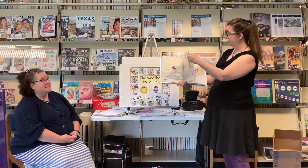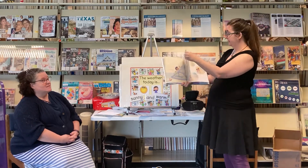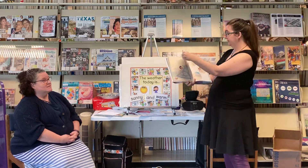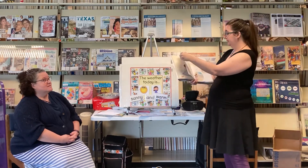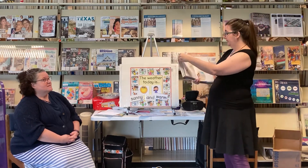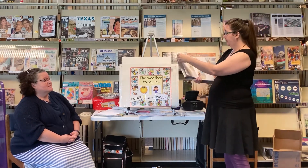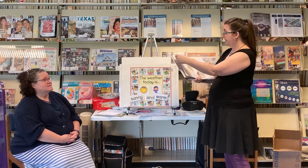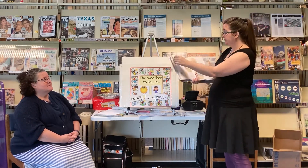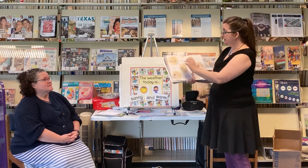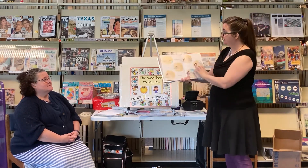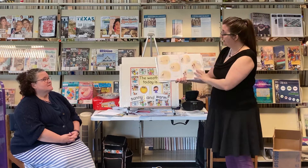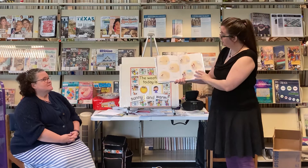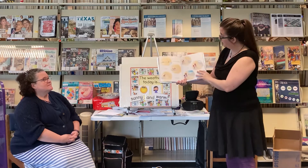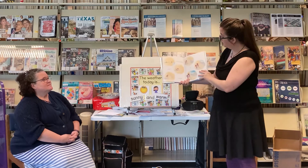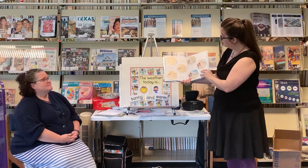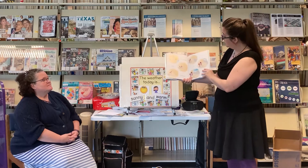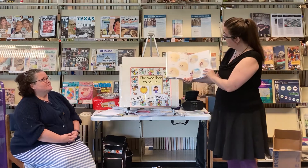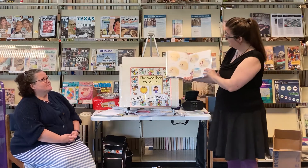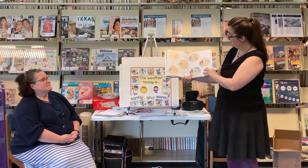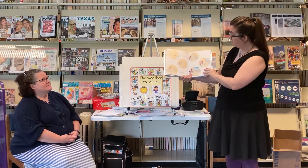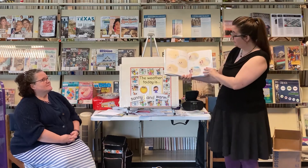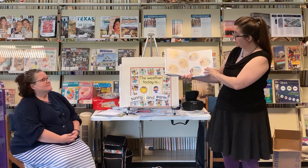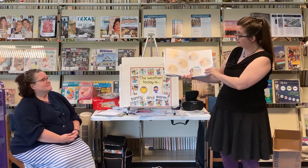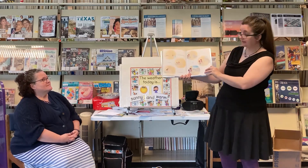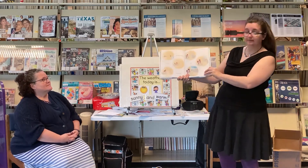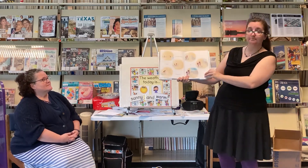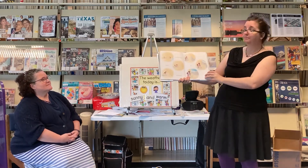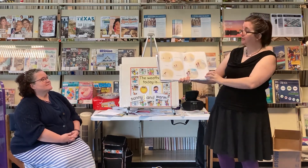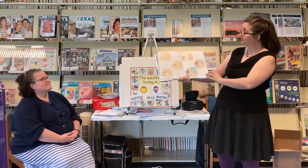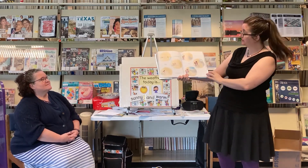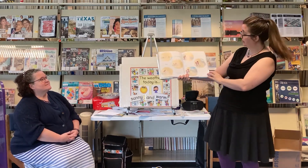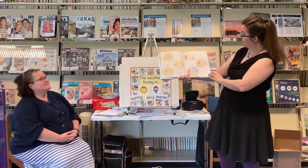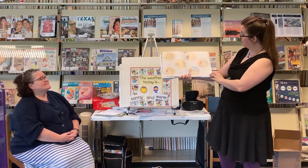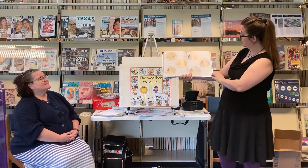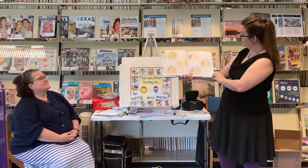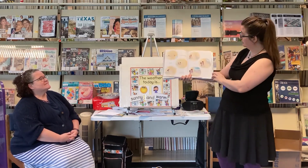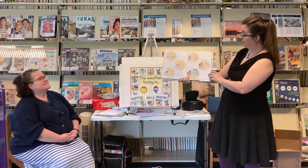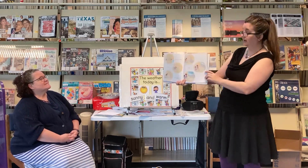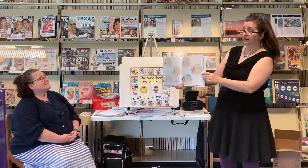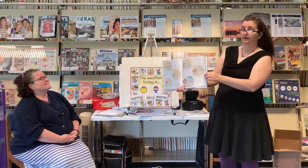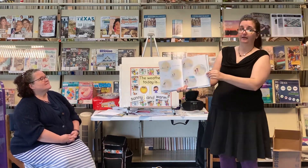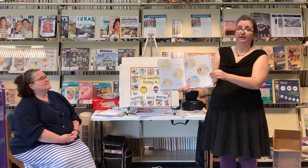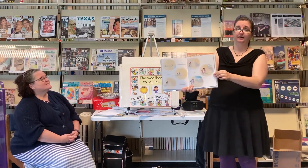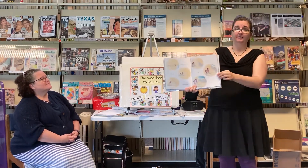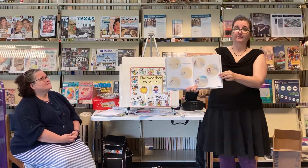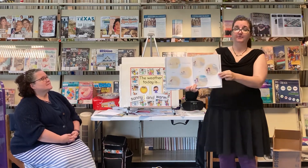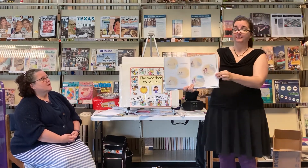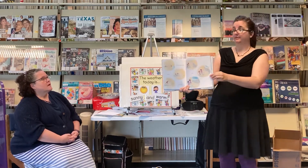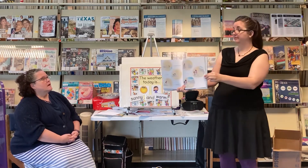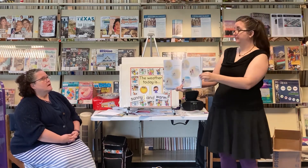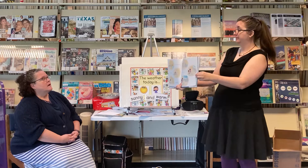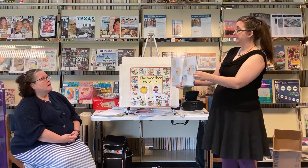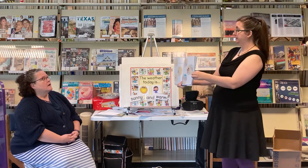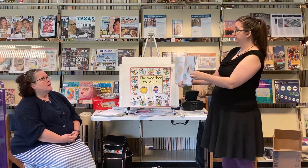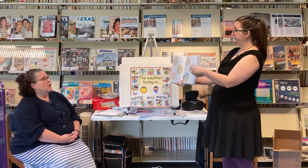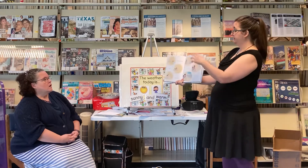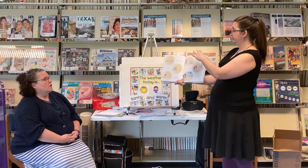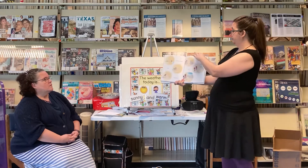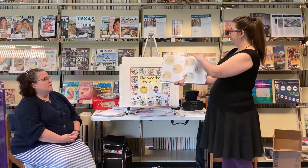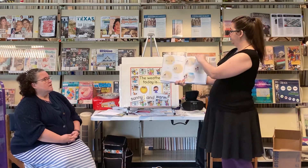That's a really cool castle. This is definitely the biggest, fanciest, most excellent... Uh-oh. Oh, no. Oh, no.